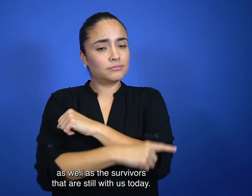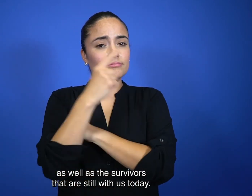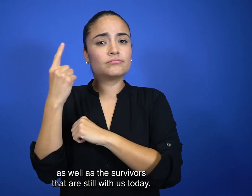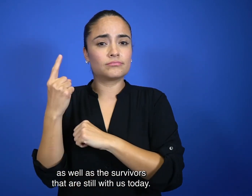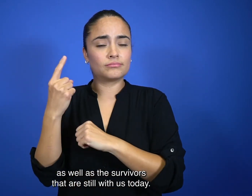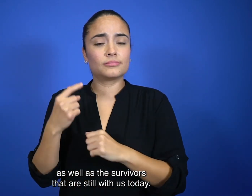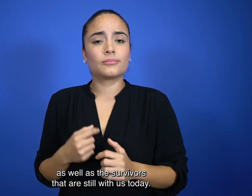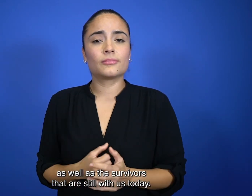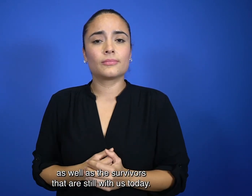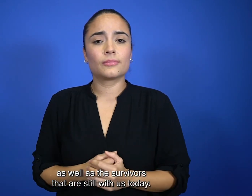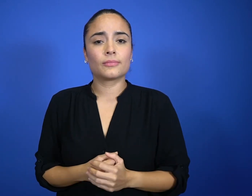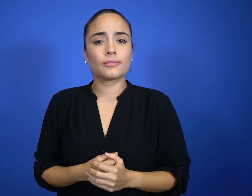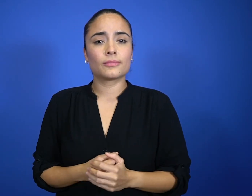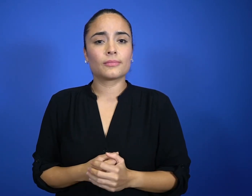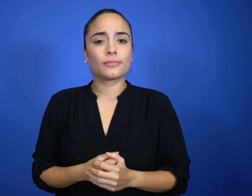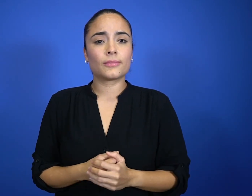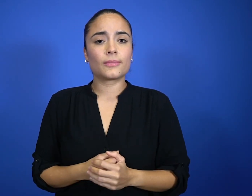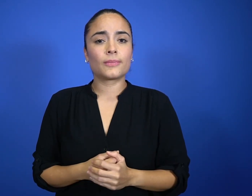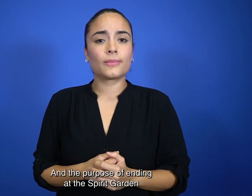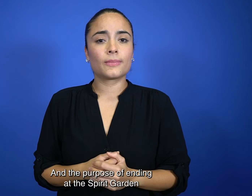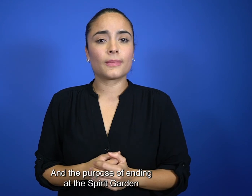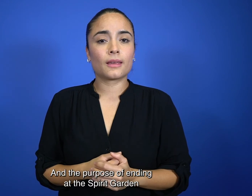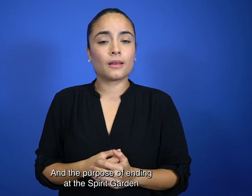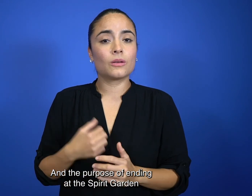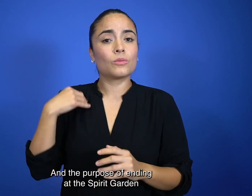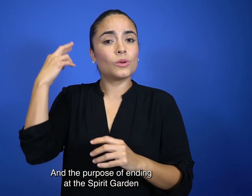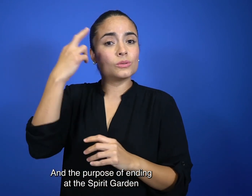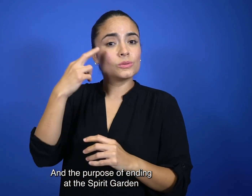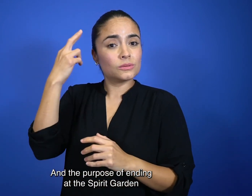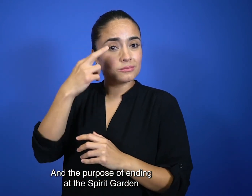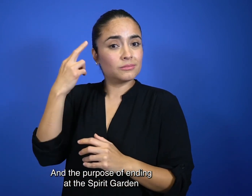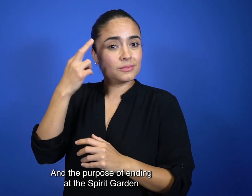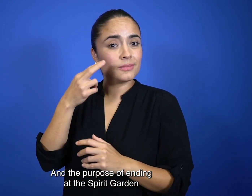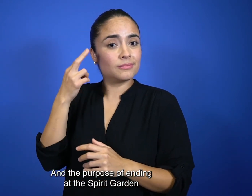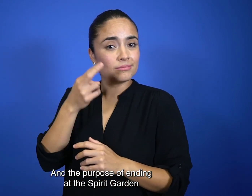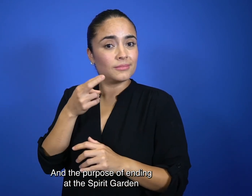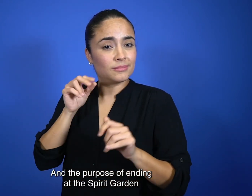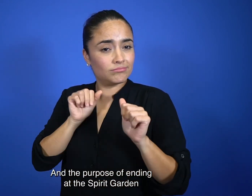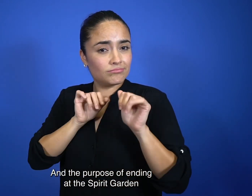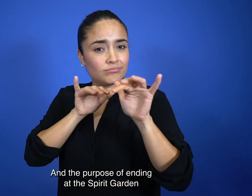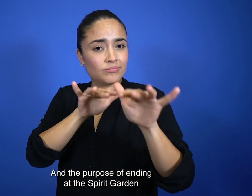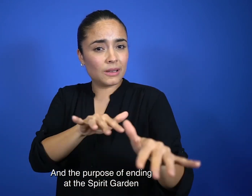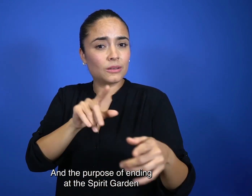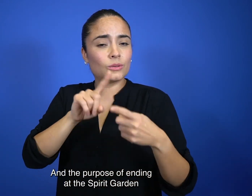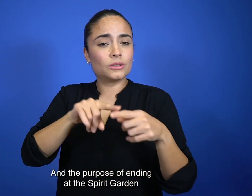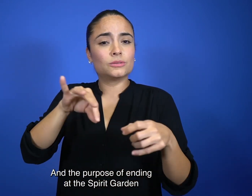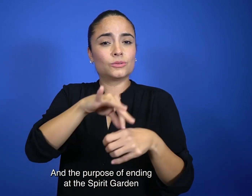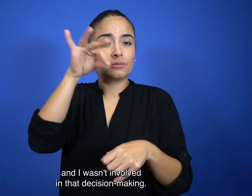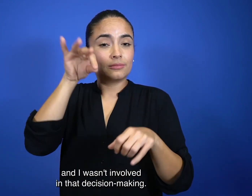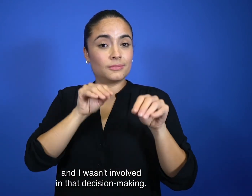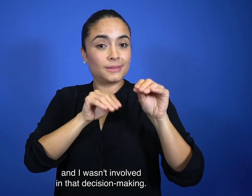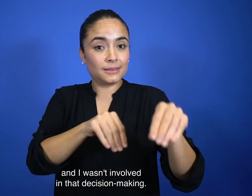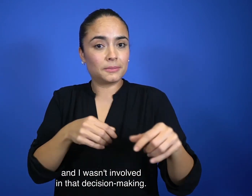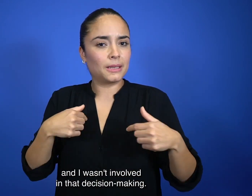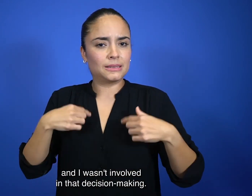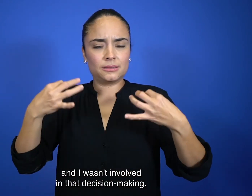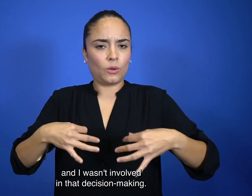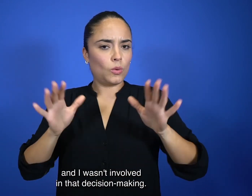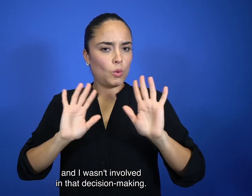still with us today. And the purpose of ending it at the spirit garden, and I wasn't